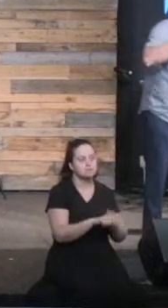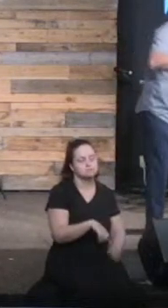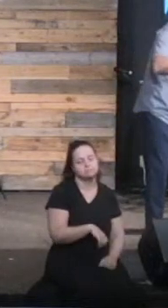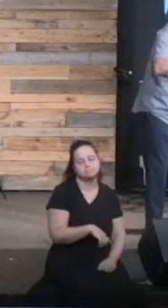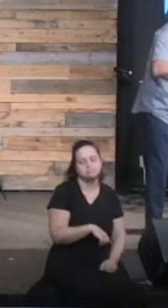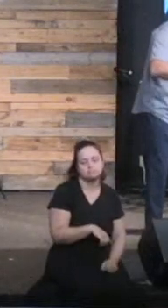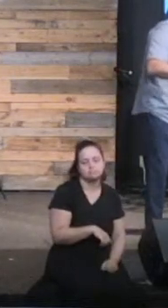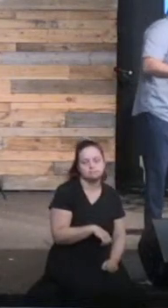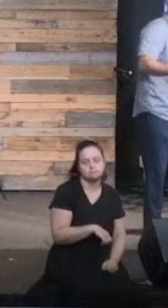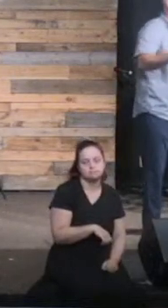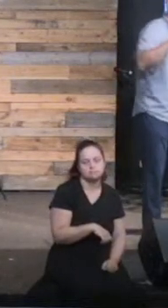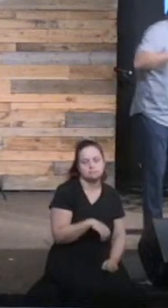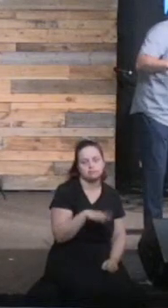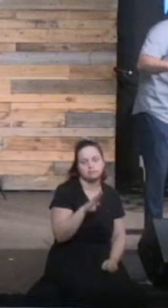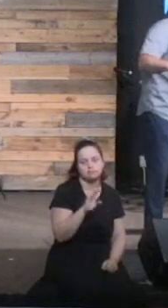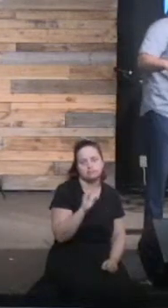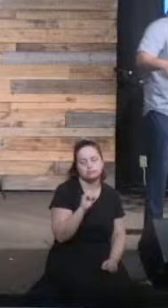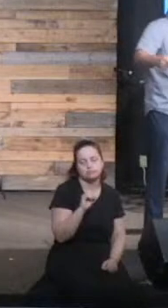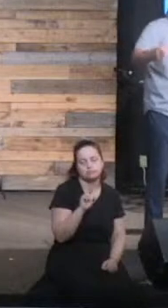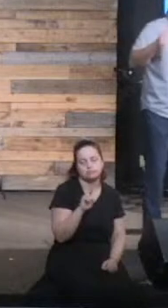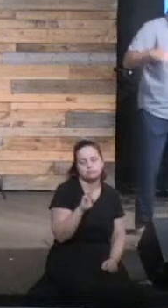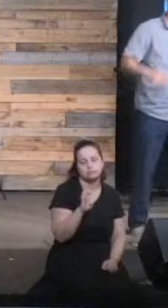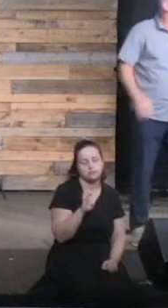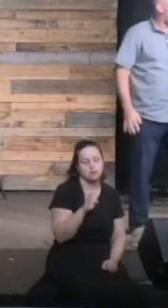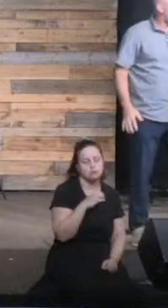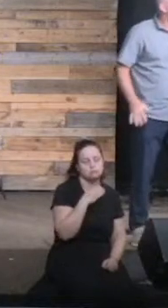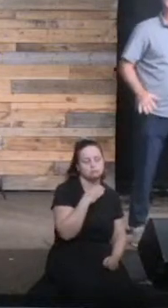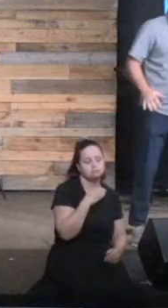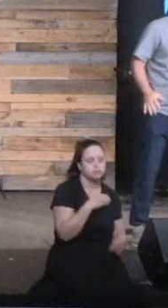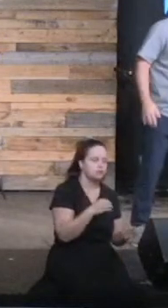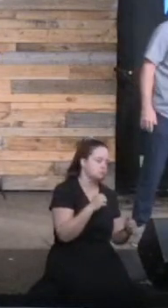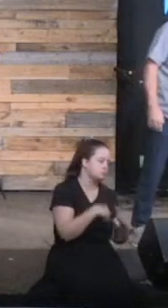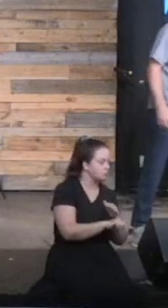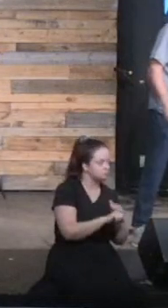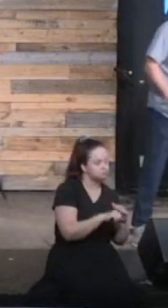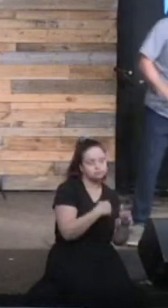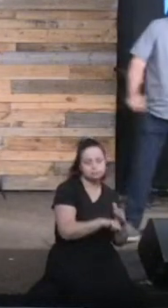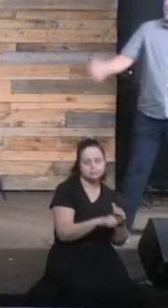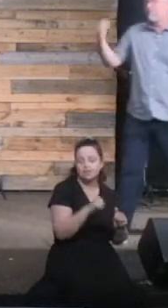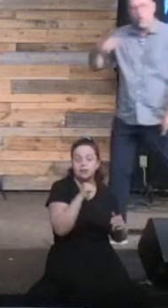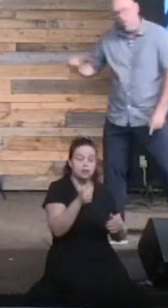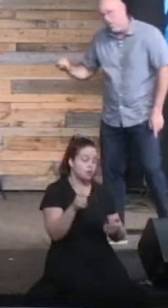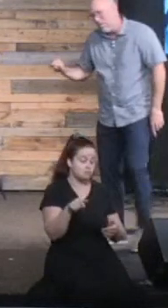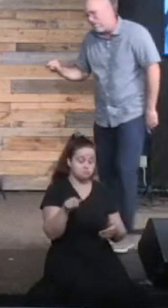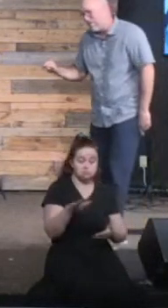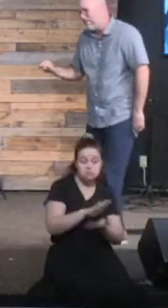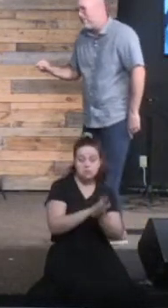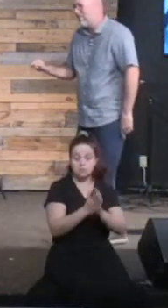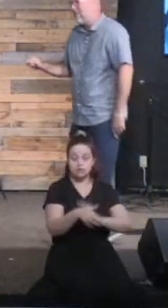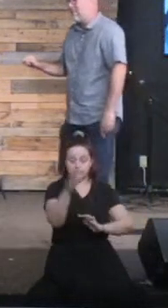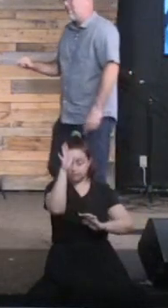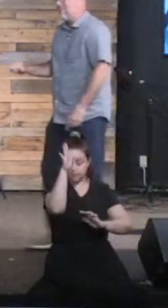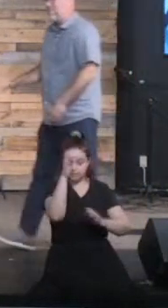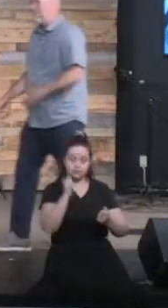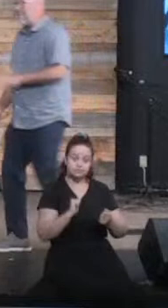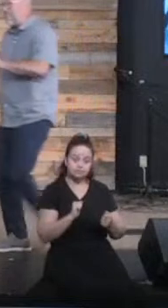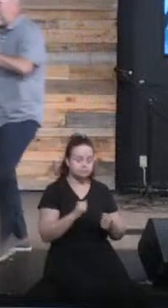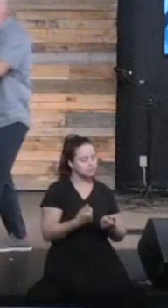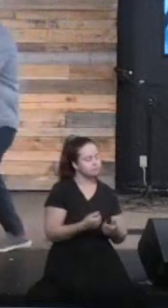they born they bore they bore not they became the father of they bore